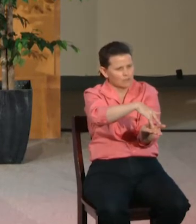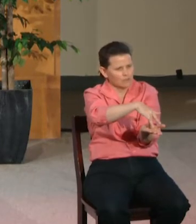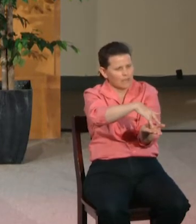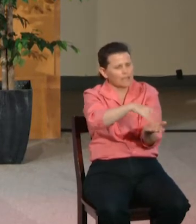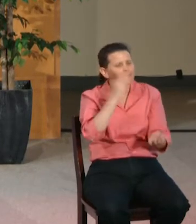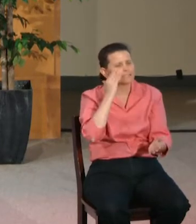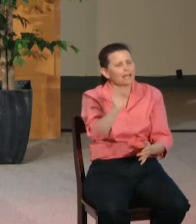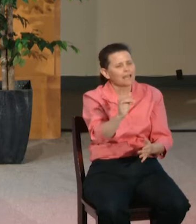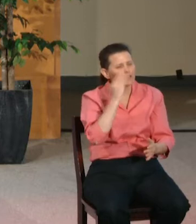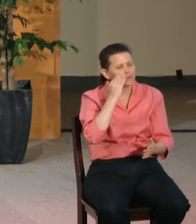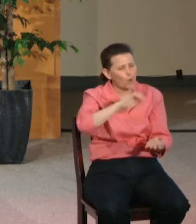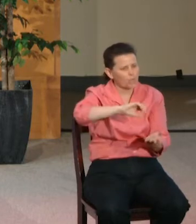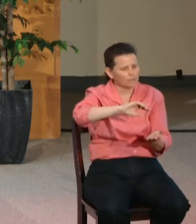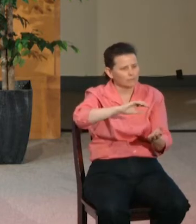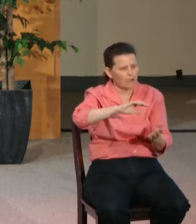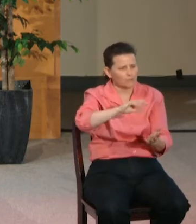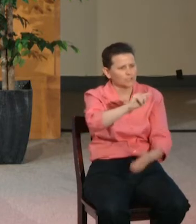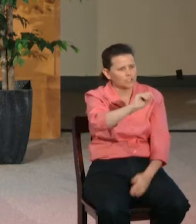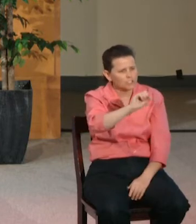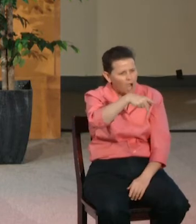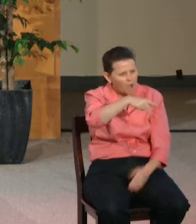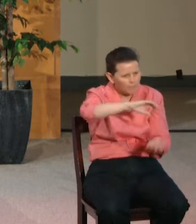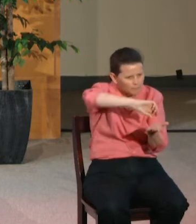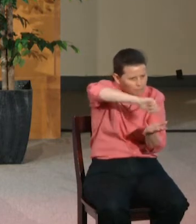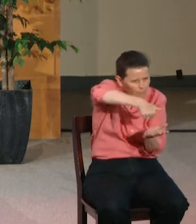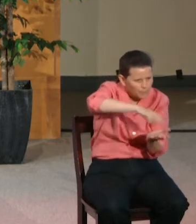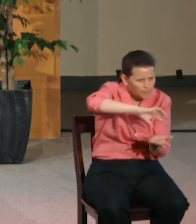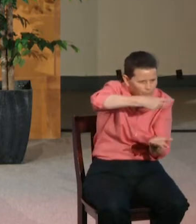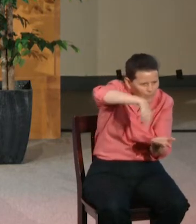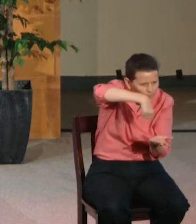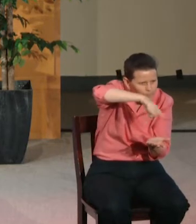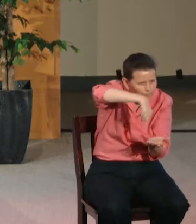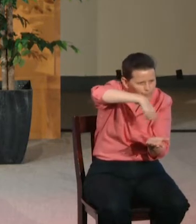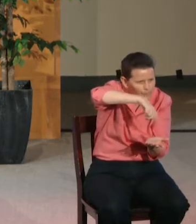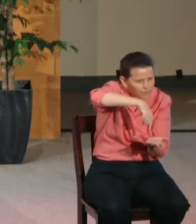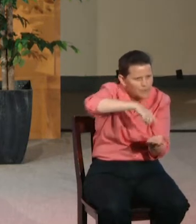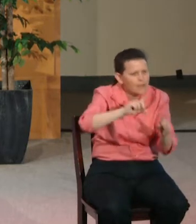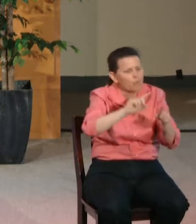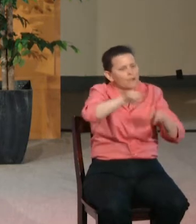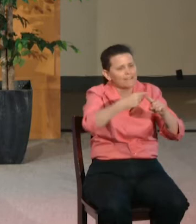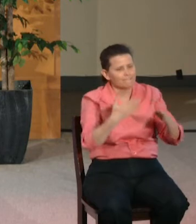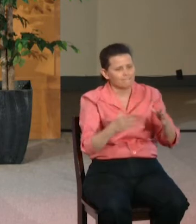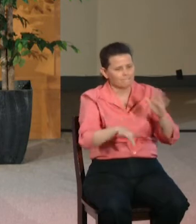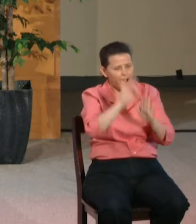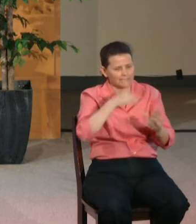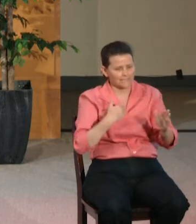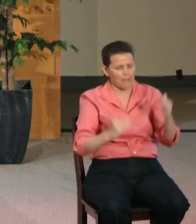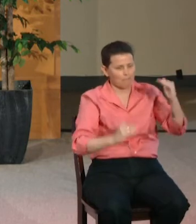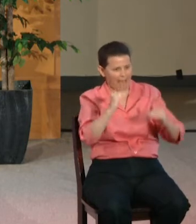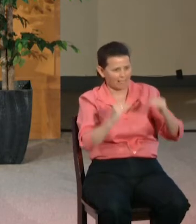within that tolerance, and we're operating within balance of our masculine and feminine tendencies. The second scripture here also comes from